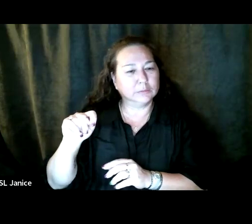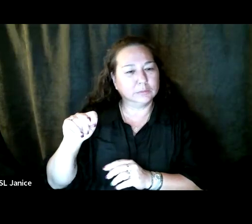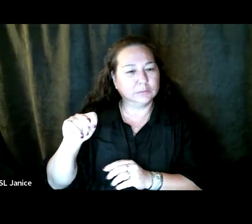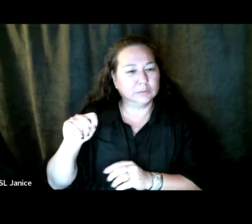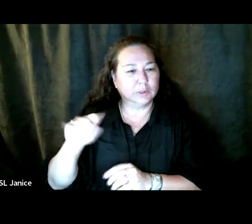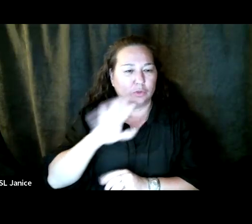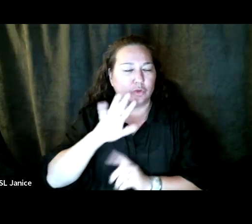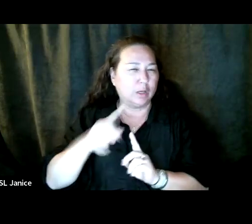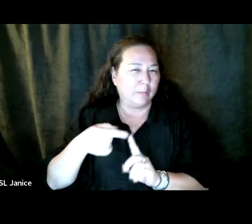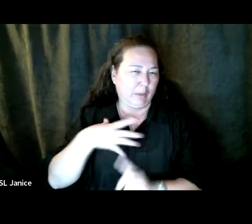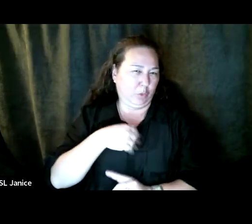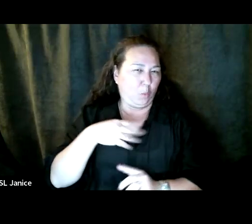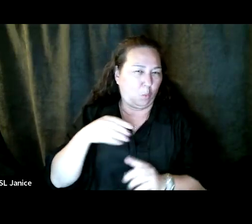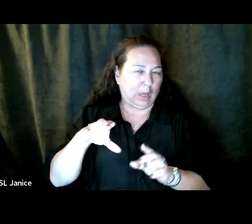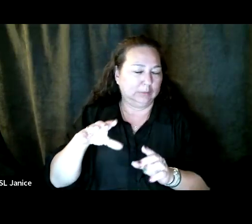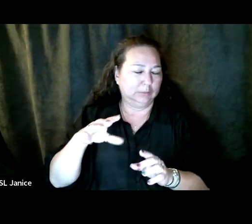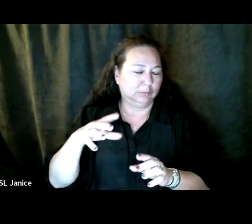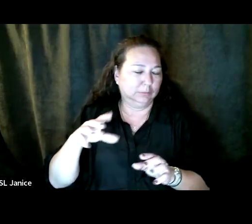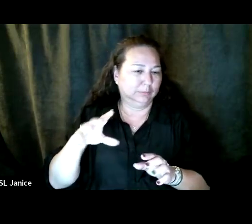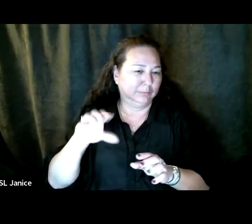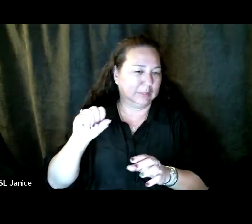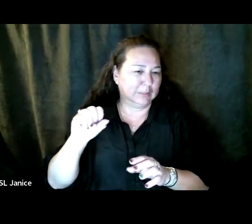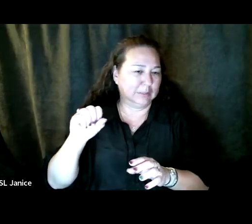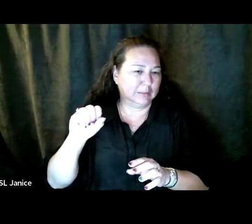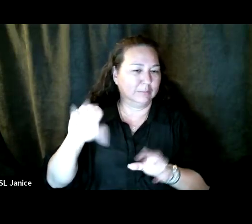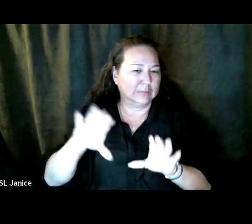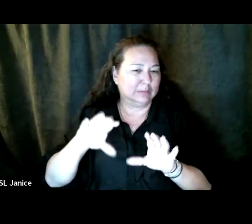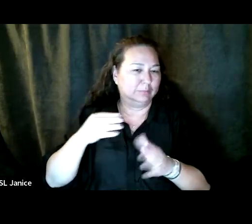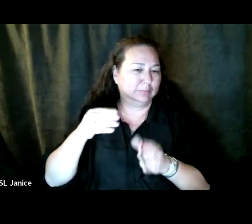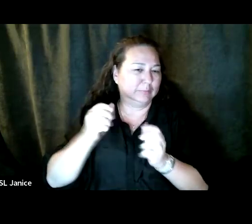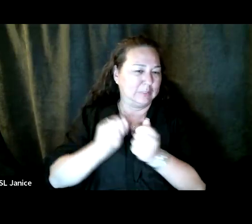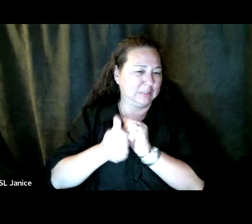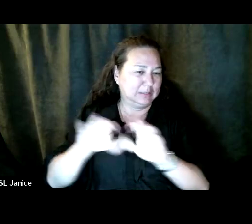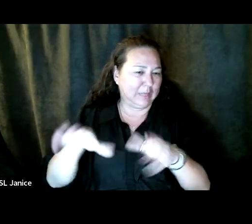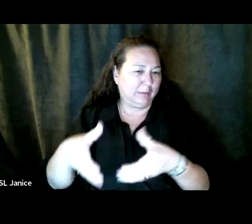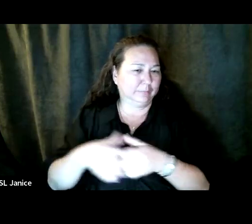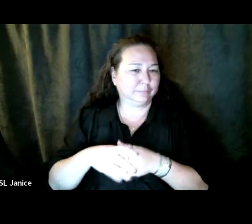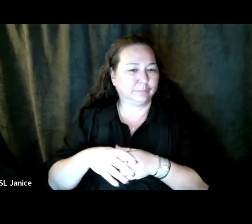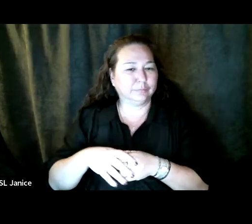world-class facility. All students in Boston Public Schools. This will be a great